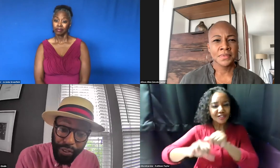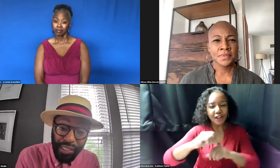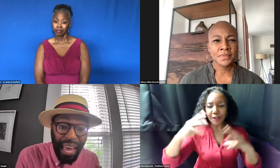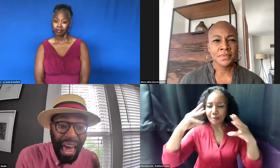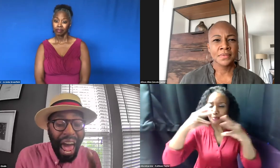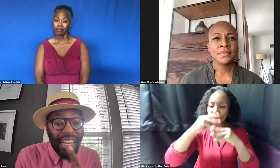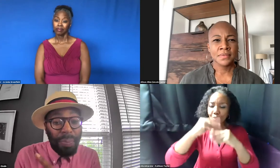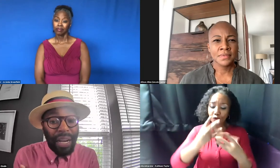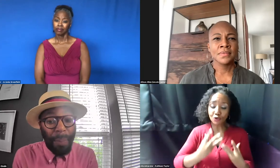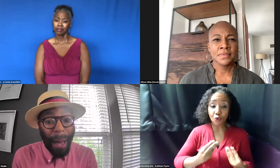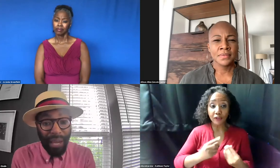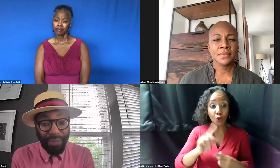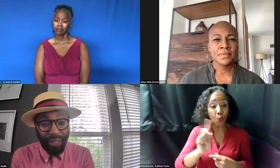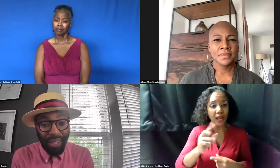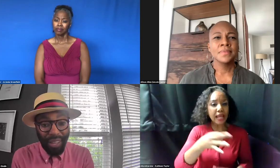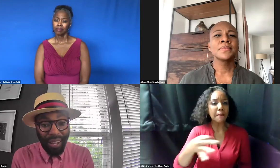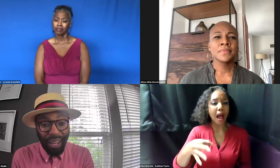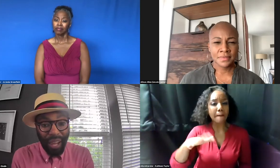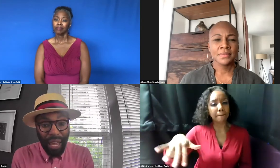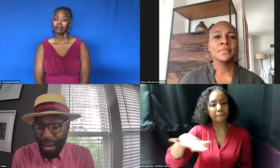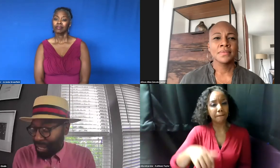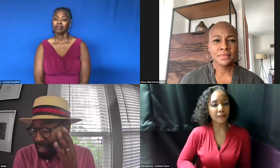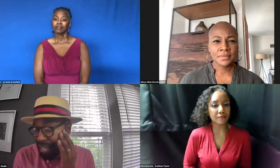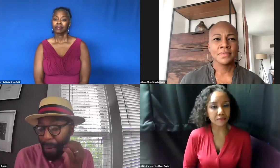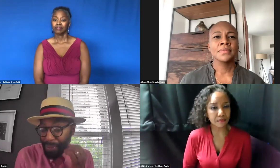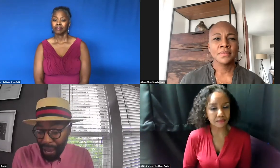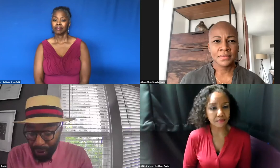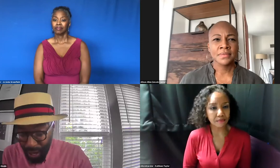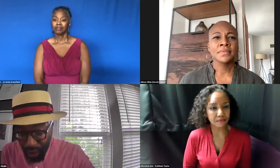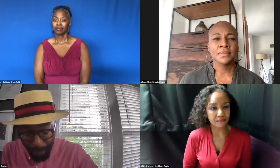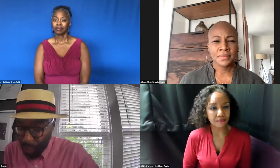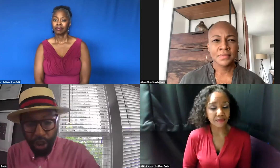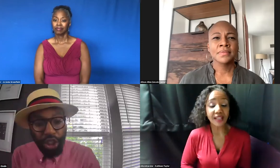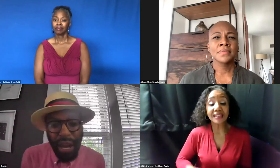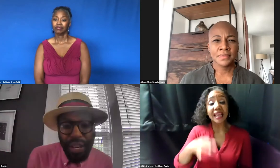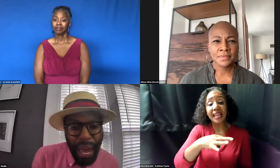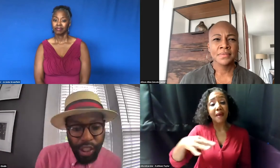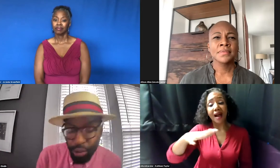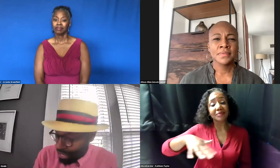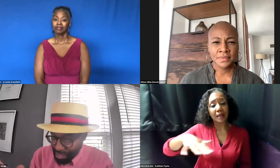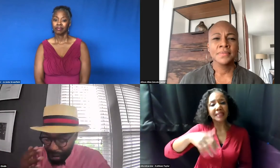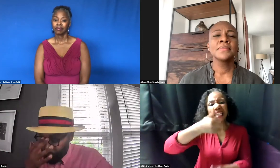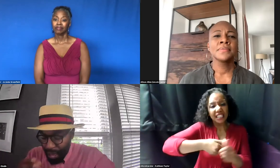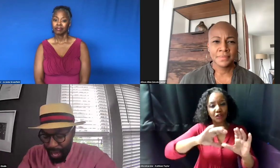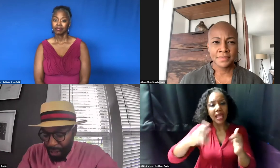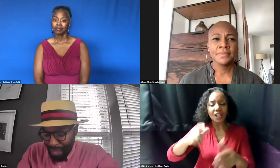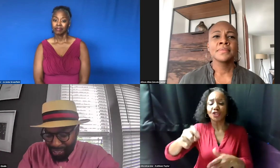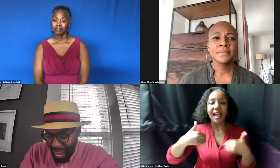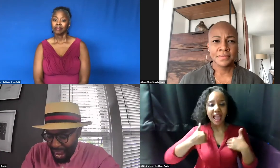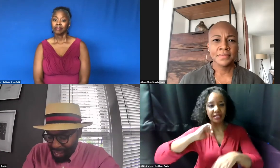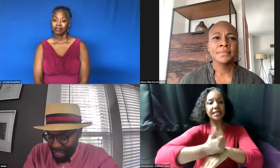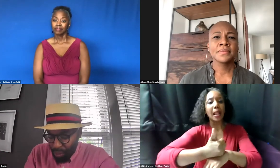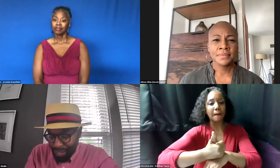beautiful softness has been in hip hop ciphers. And I think that the hip hop cipher should be a structure in every classroom. And in the cipher,